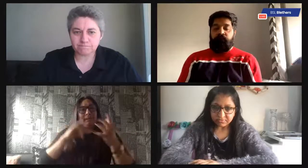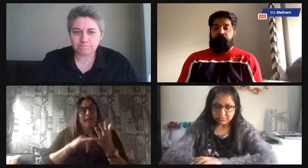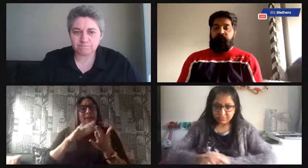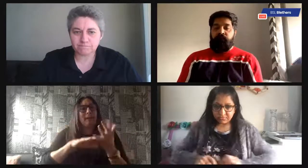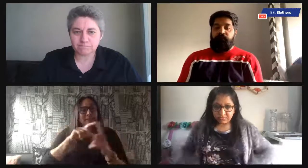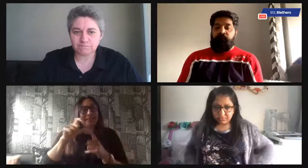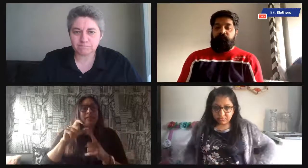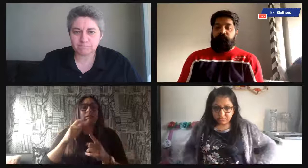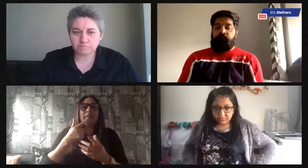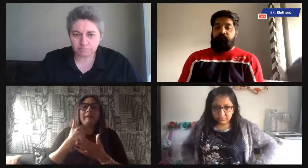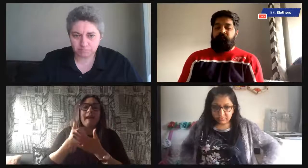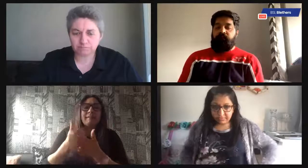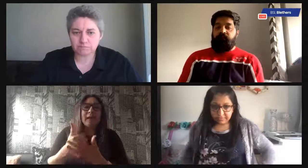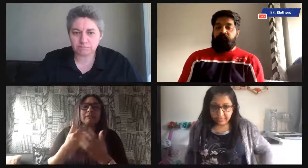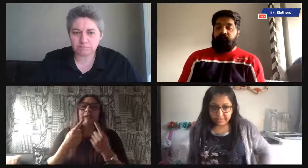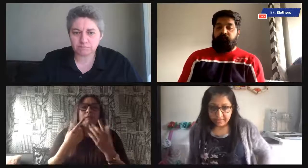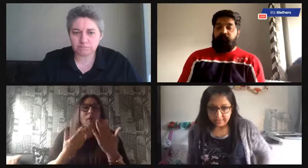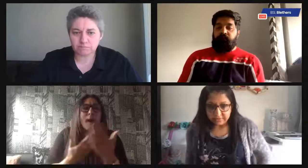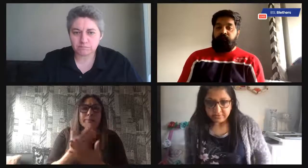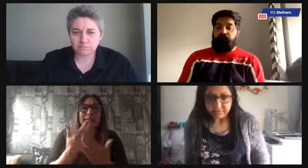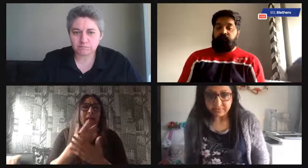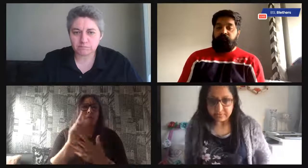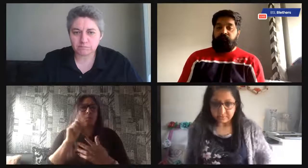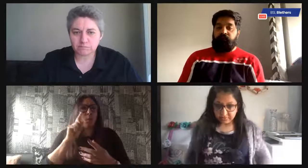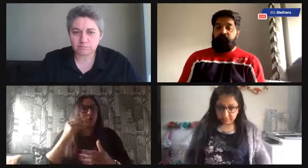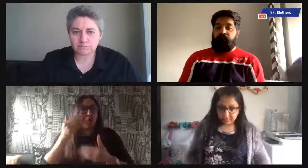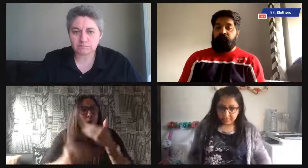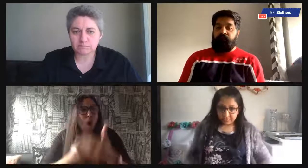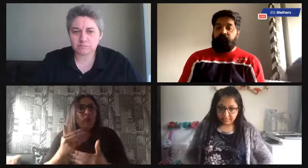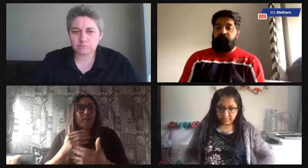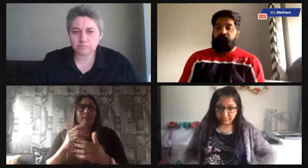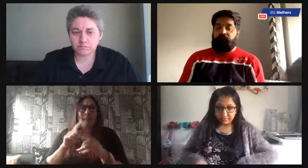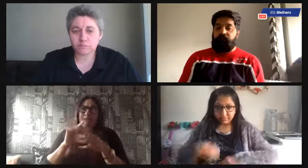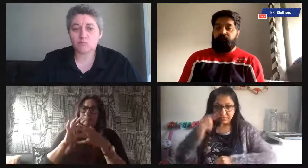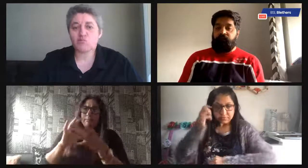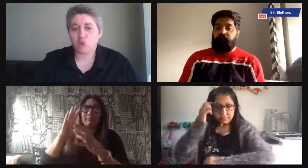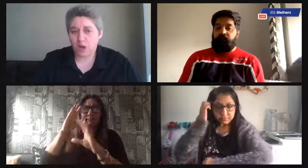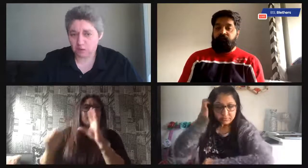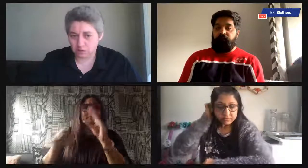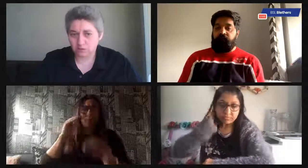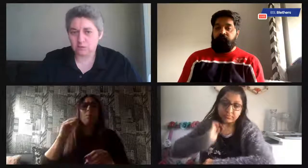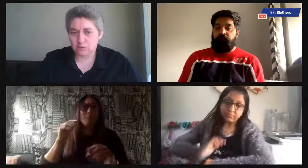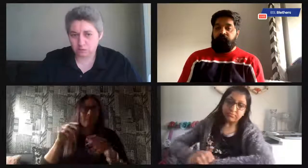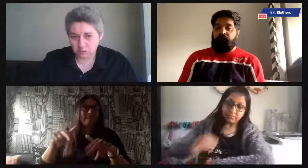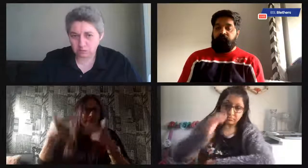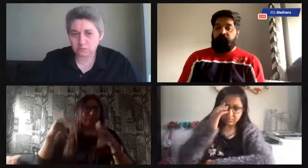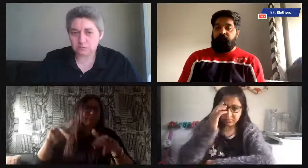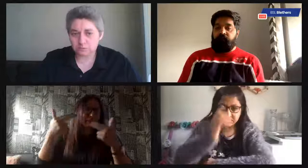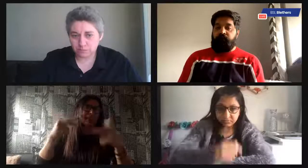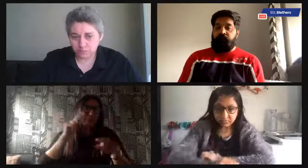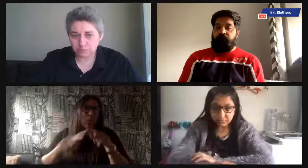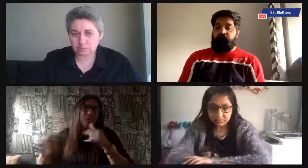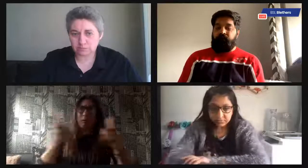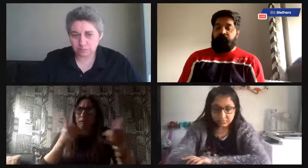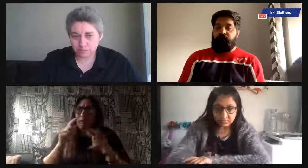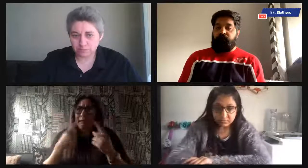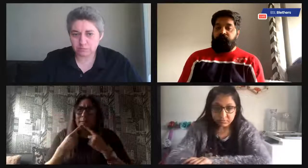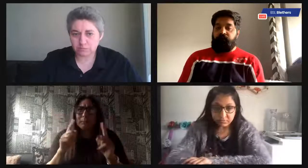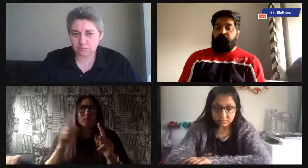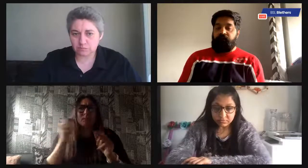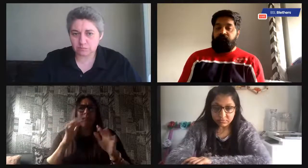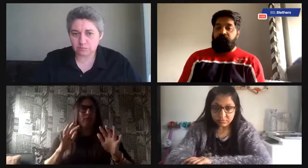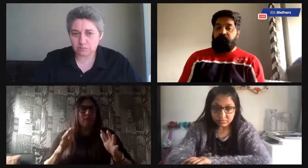they maybe don't have any English skills. So the thing is that they had maybe didn't have much